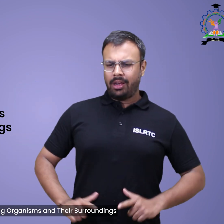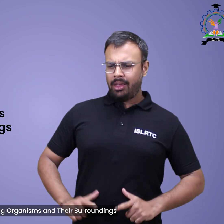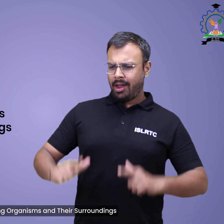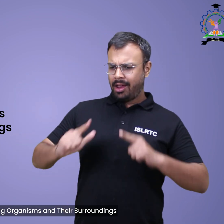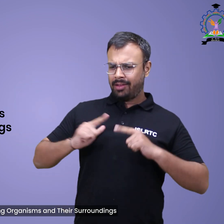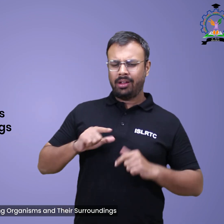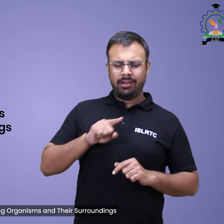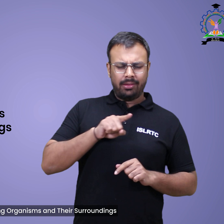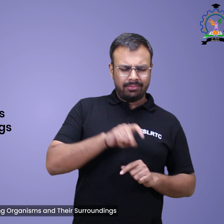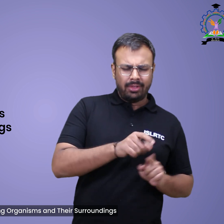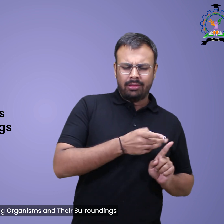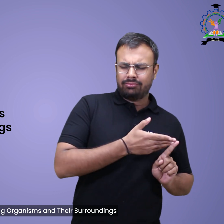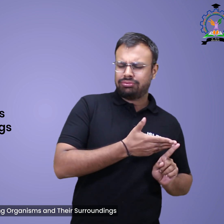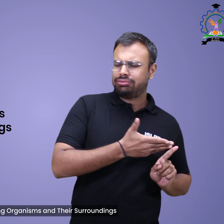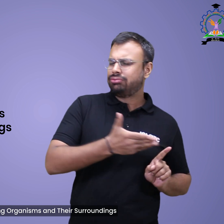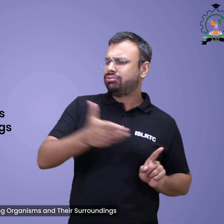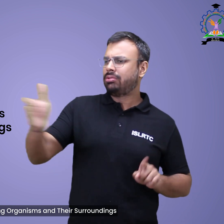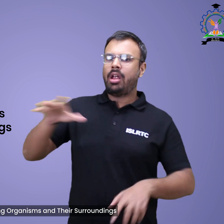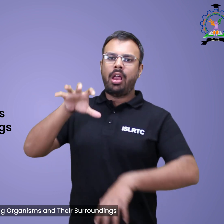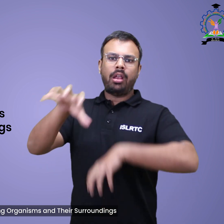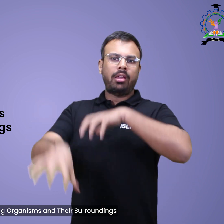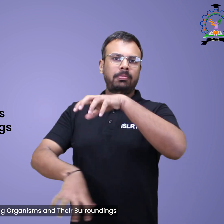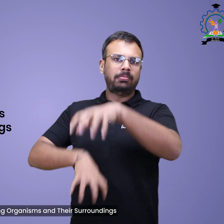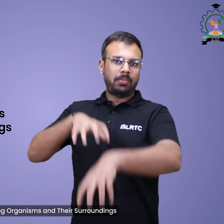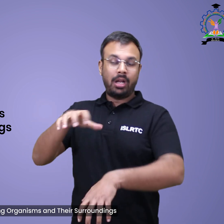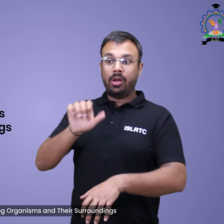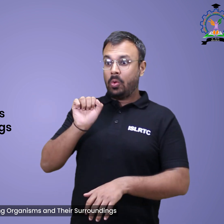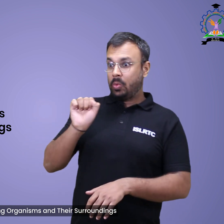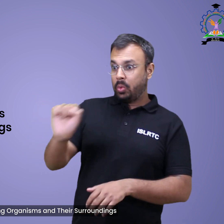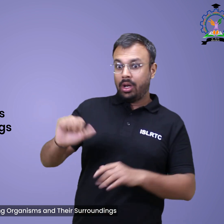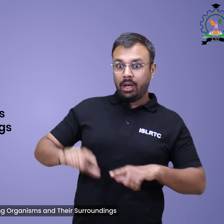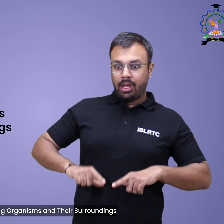The living organisms and their surroundings.